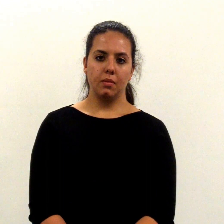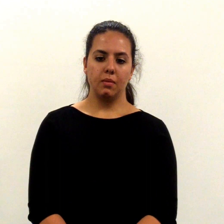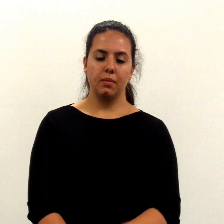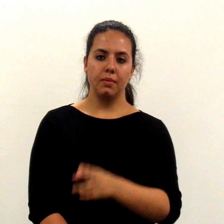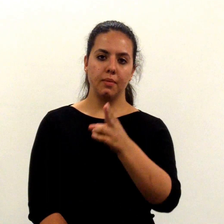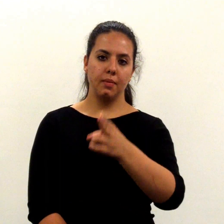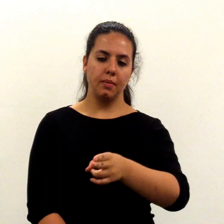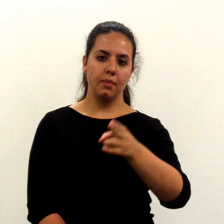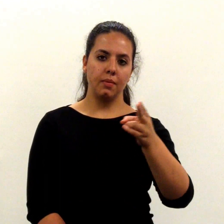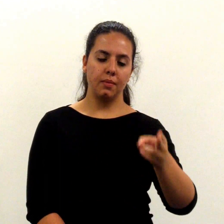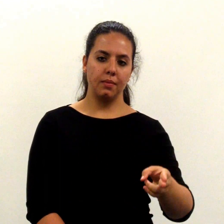hearing.